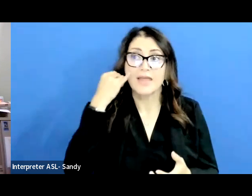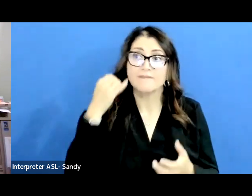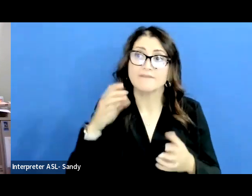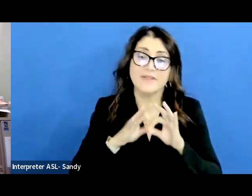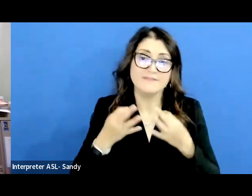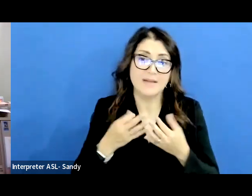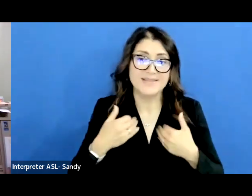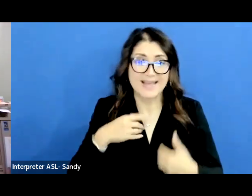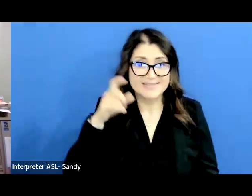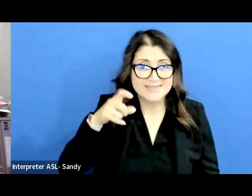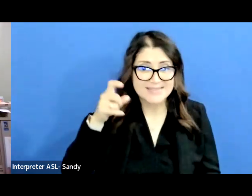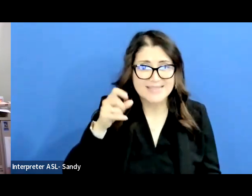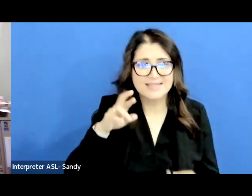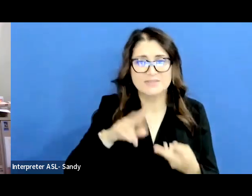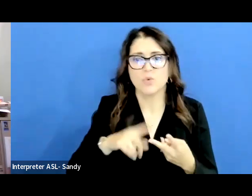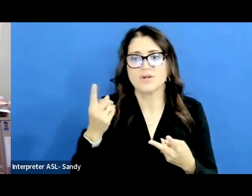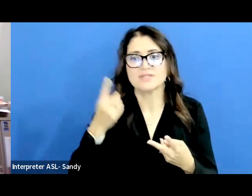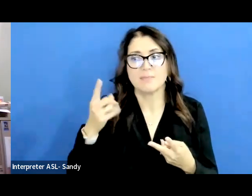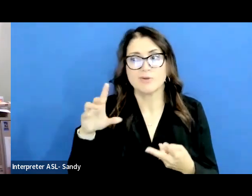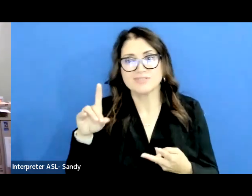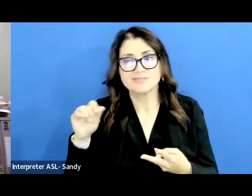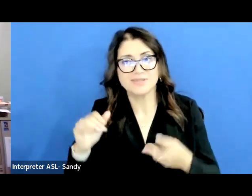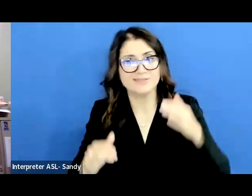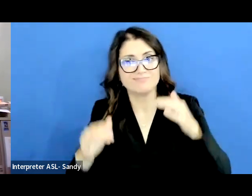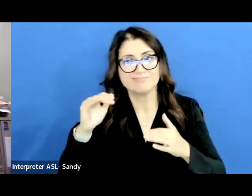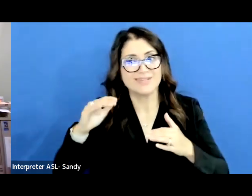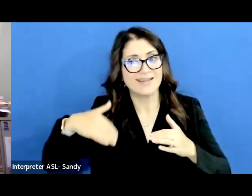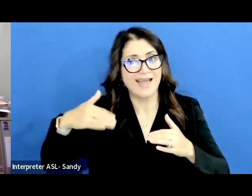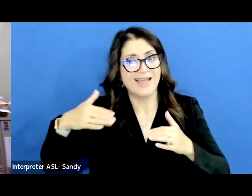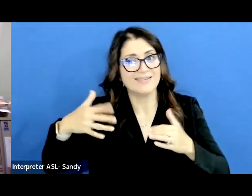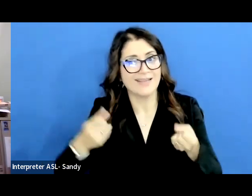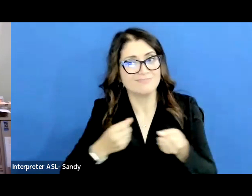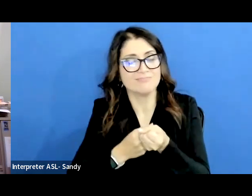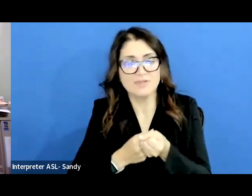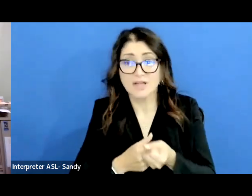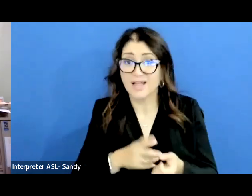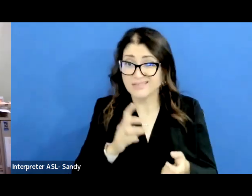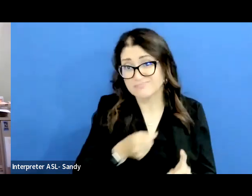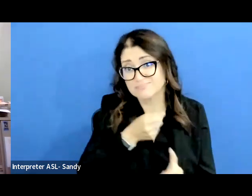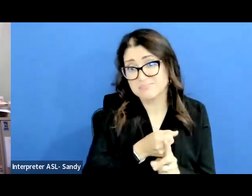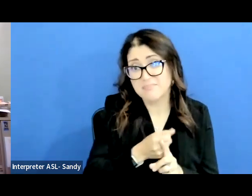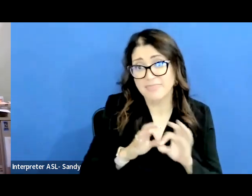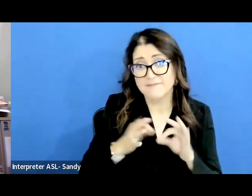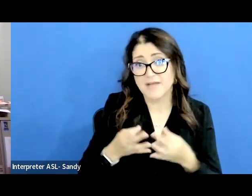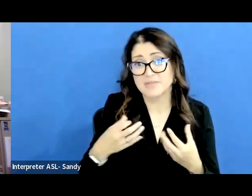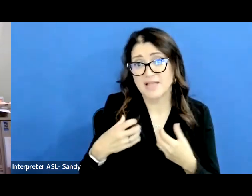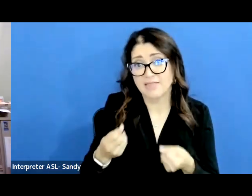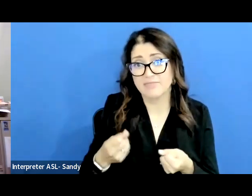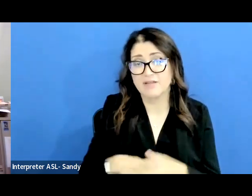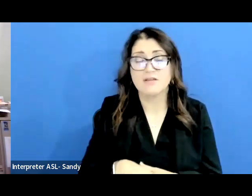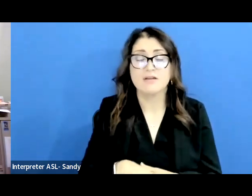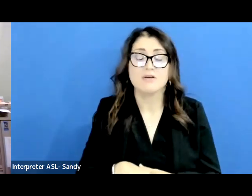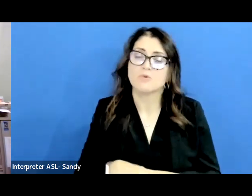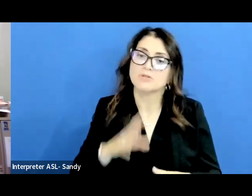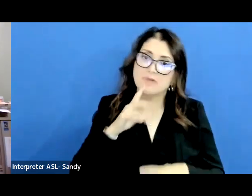or somebody with disabilities with unmet needs, that does impact the family's health. So when we talk about how to have a